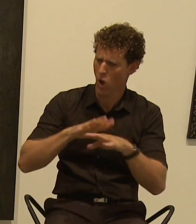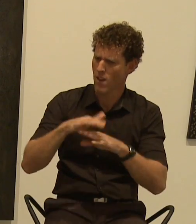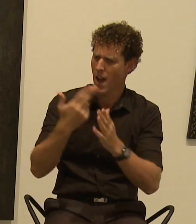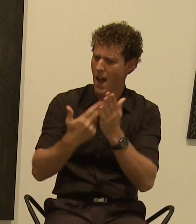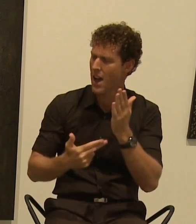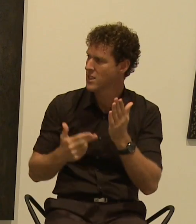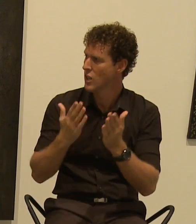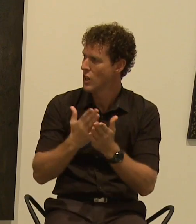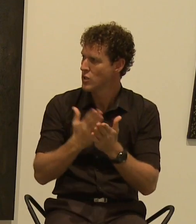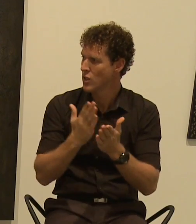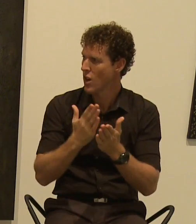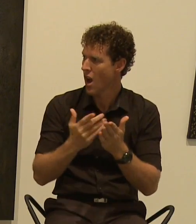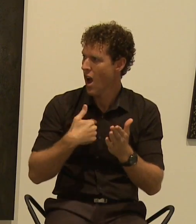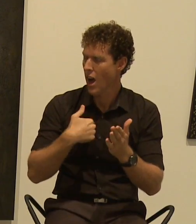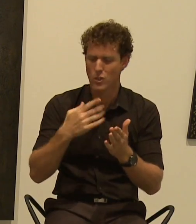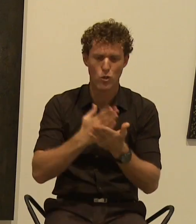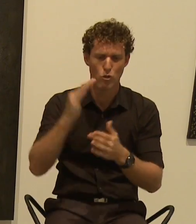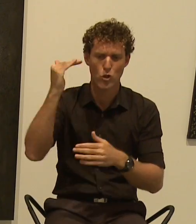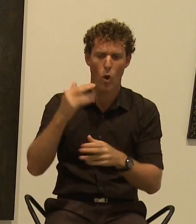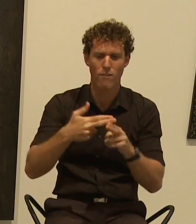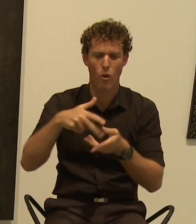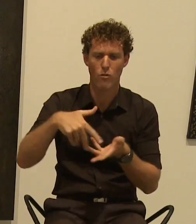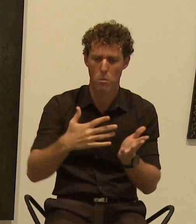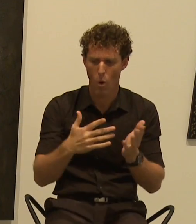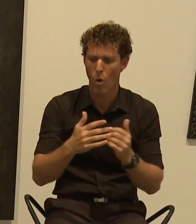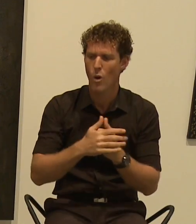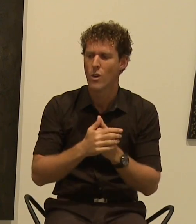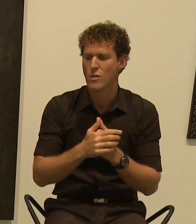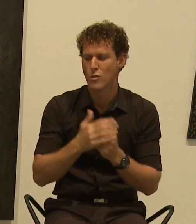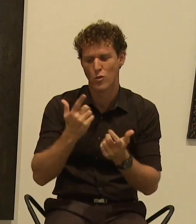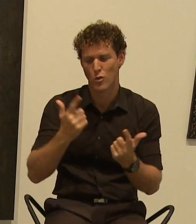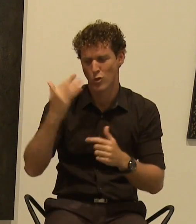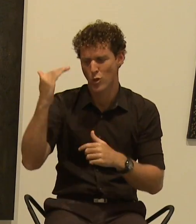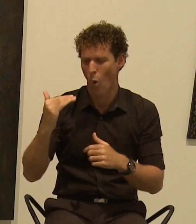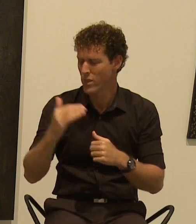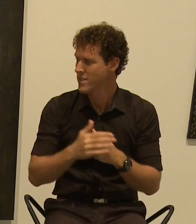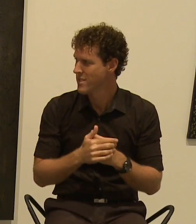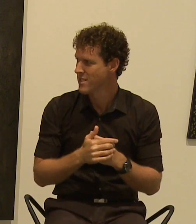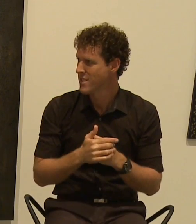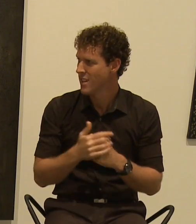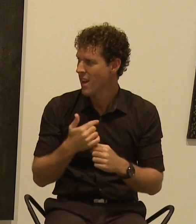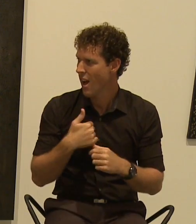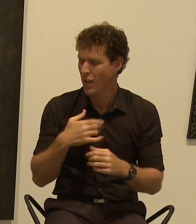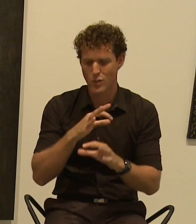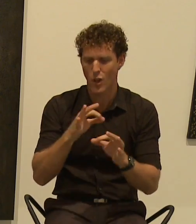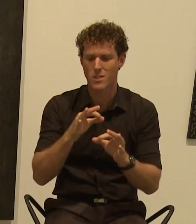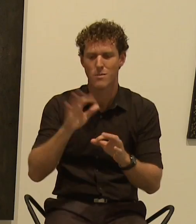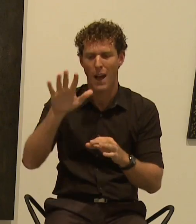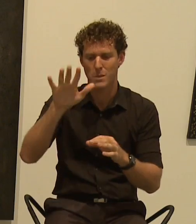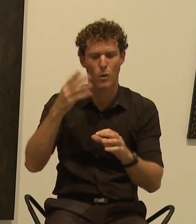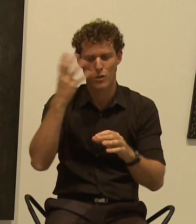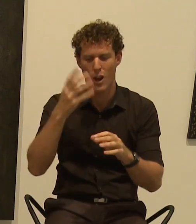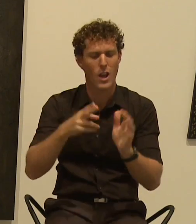was too short to play basketball, so basically that's it. I knew I wasn't going to play in the NBA, so Right.